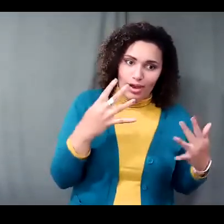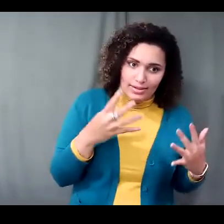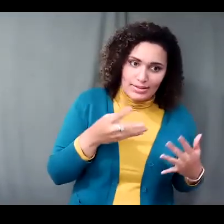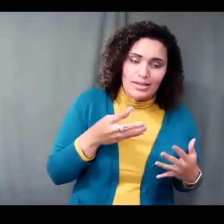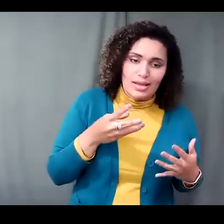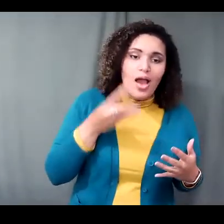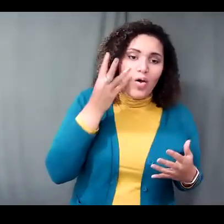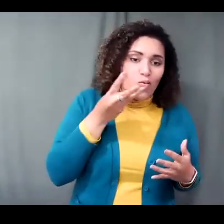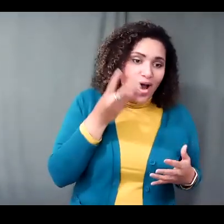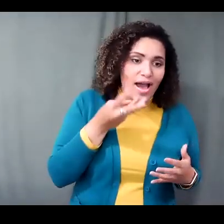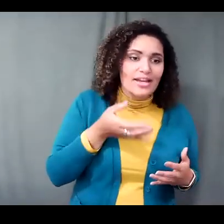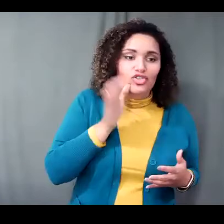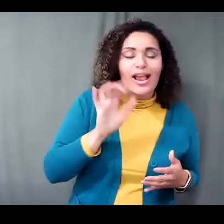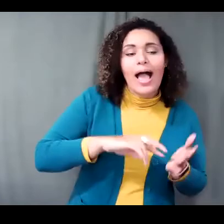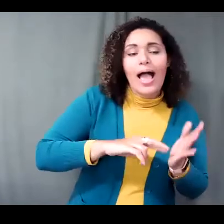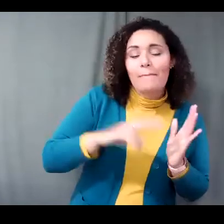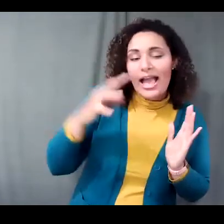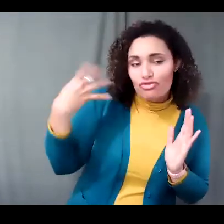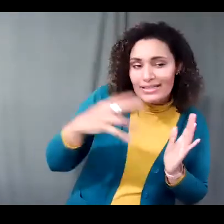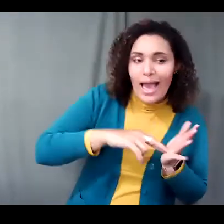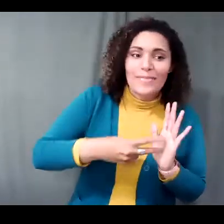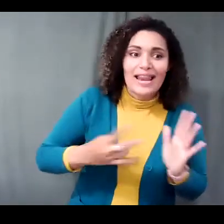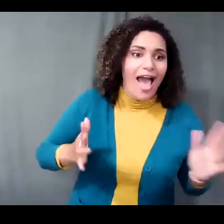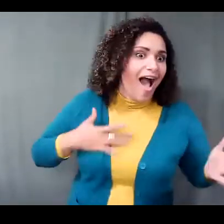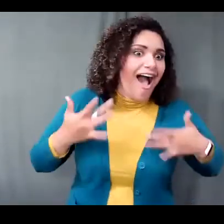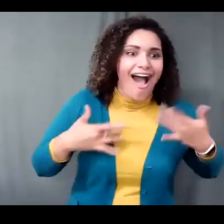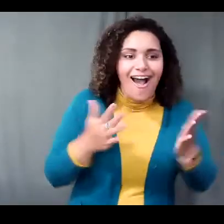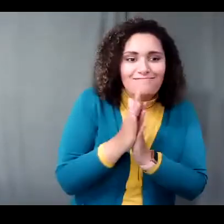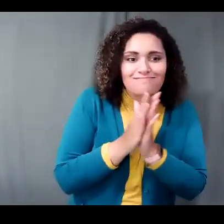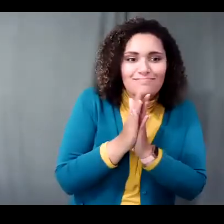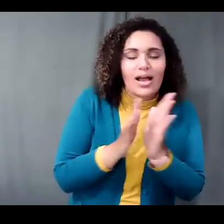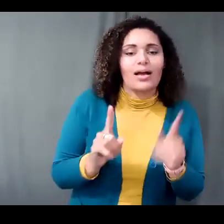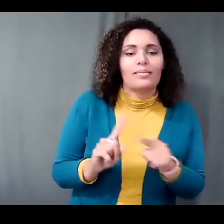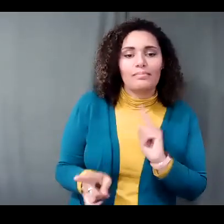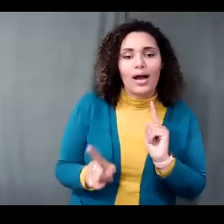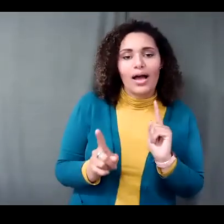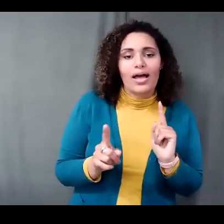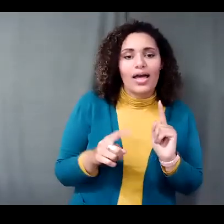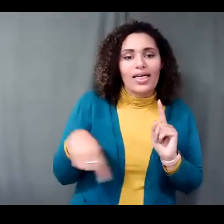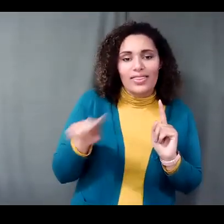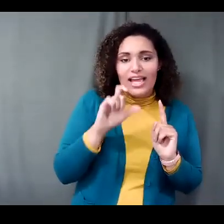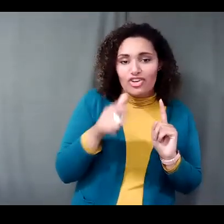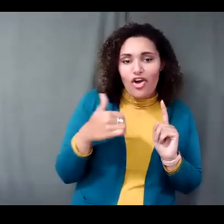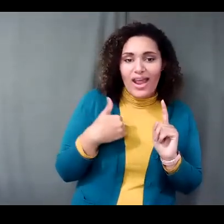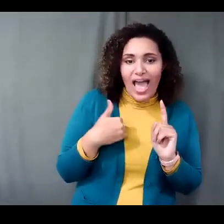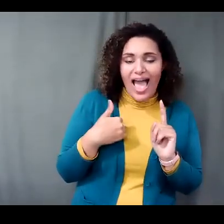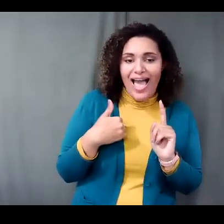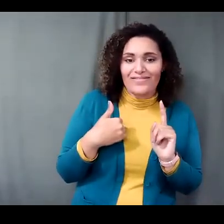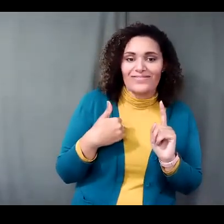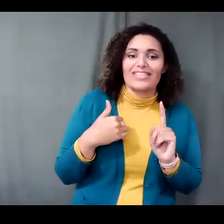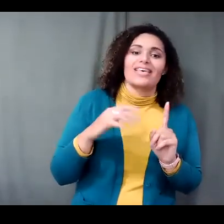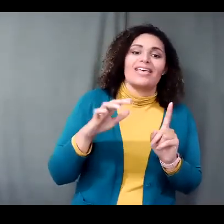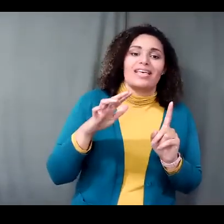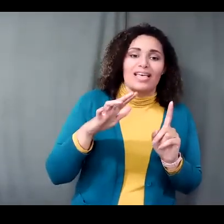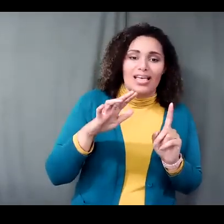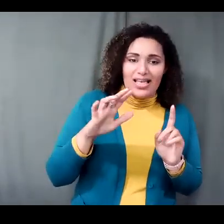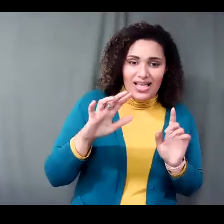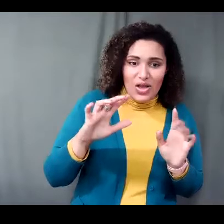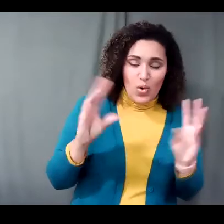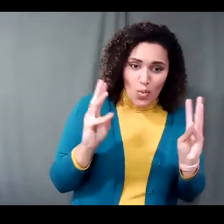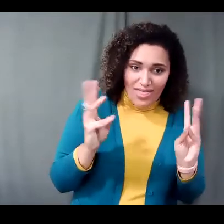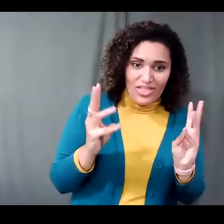crazy, I mean enthusiastic, but do not have a climate up until very recently where any kind of